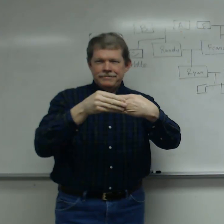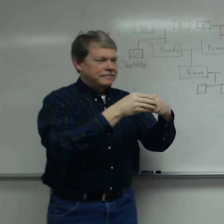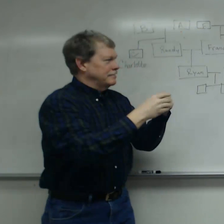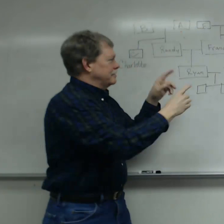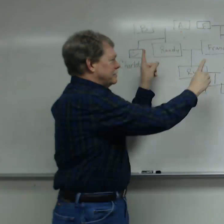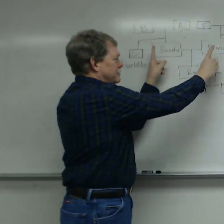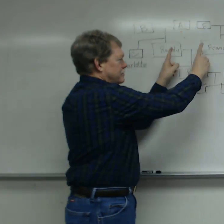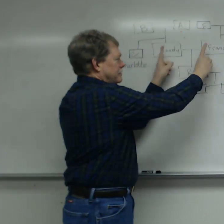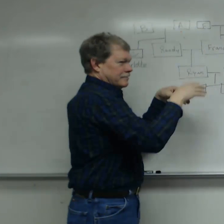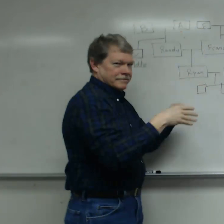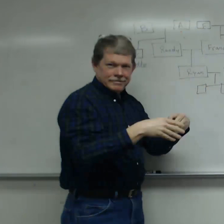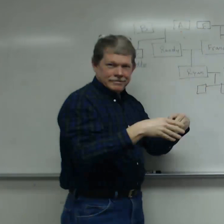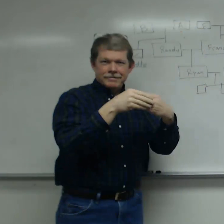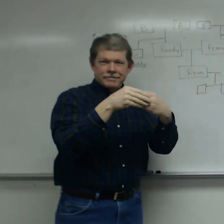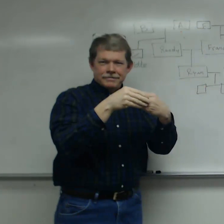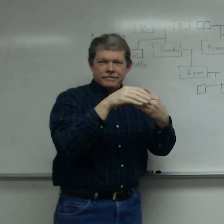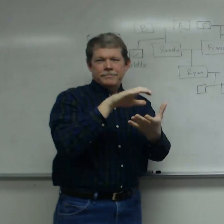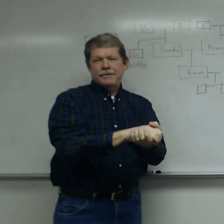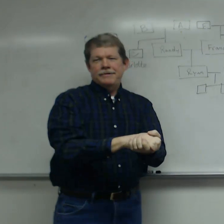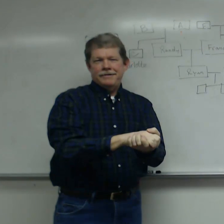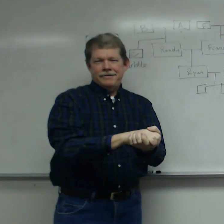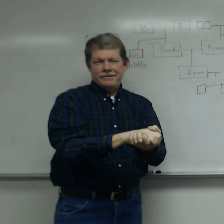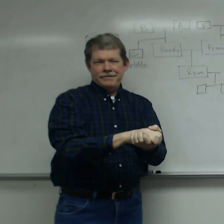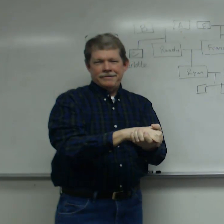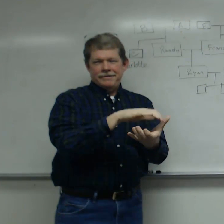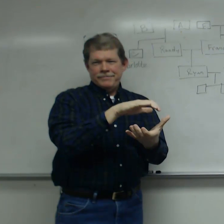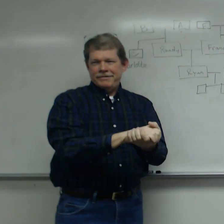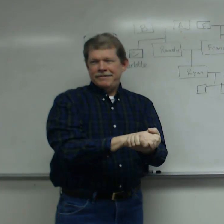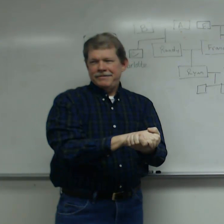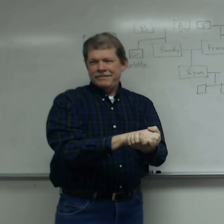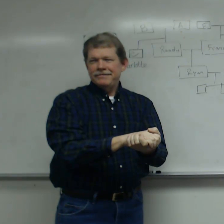That's the wedding. That's a sign for wedding, to where you're married.